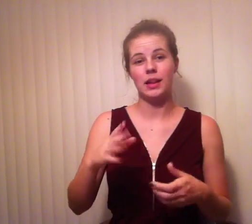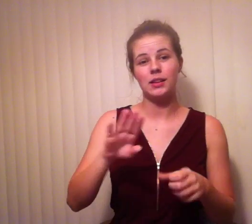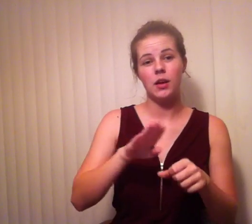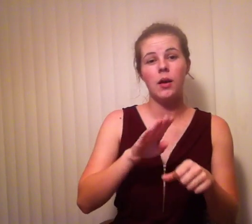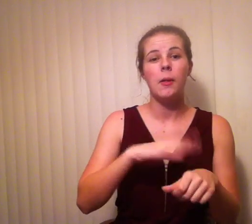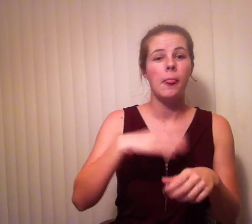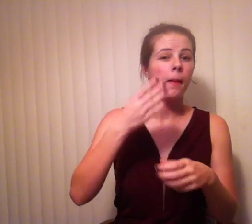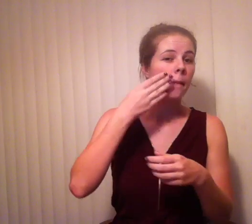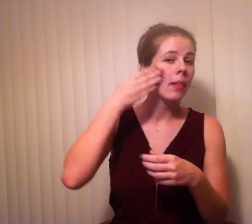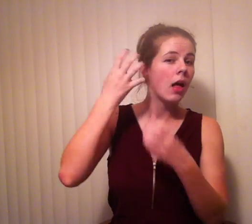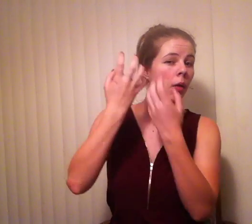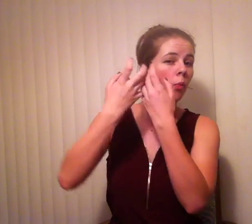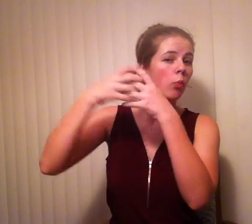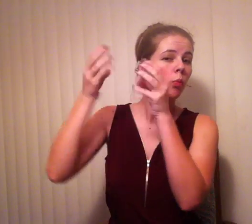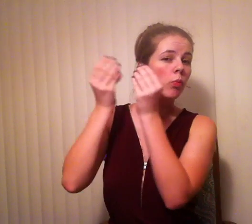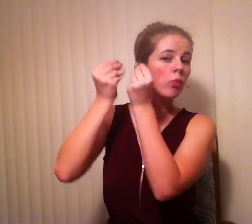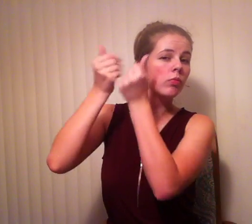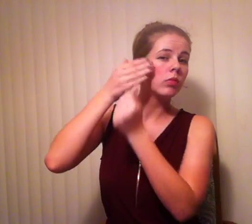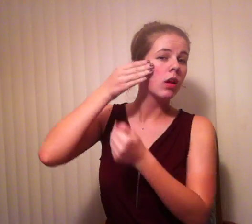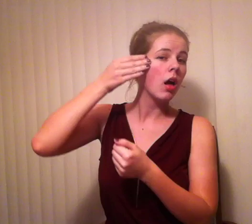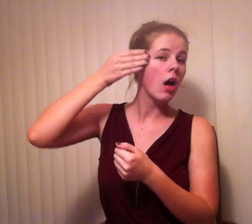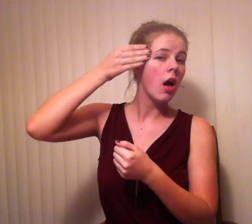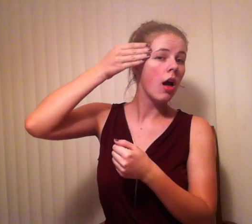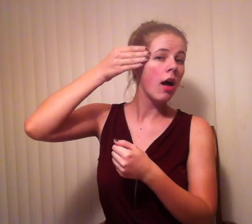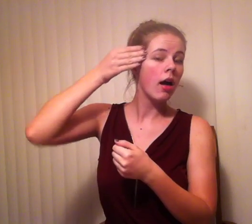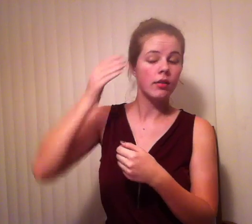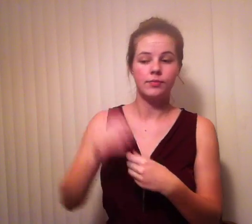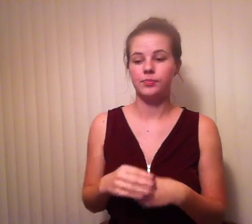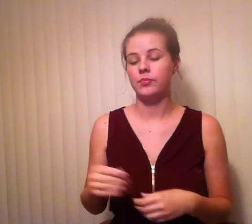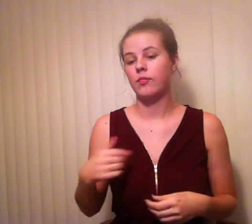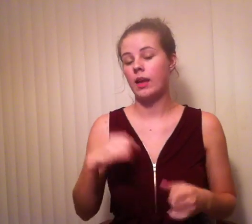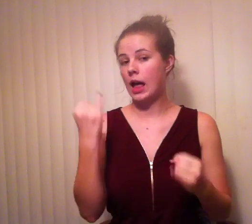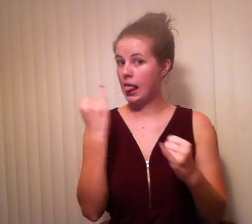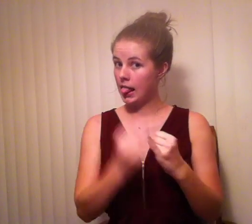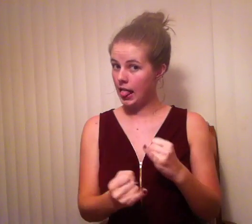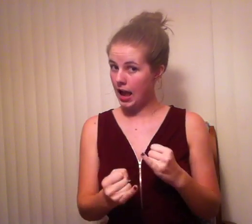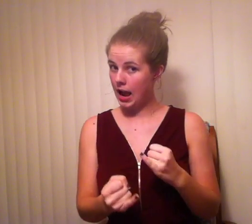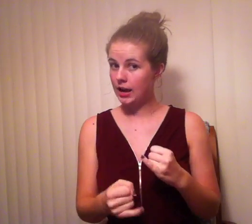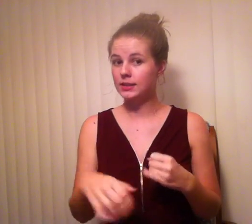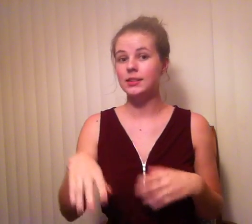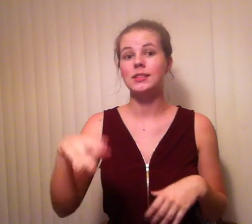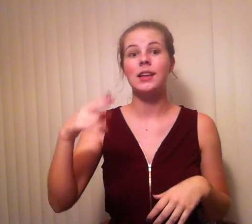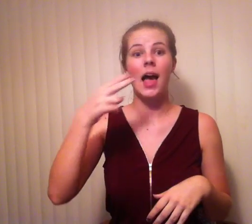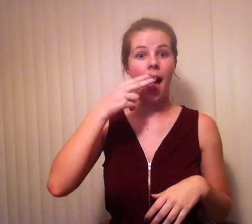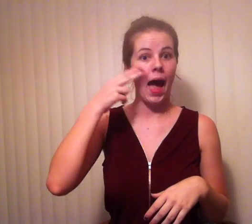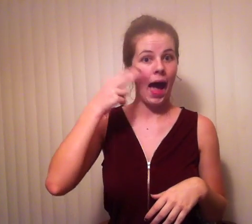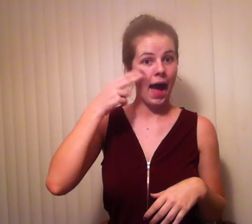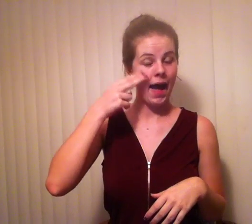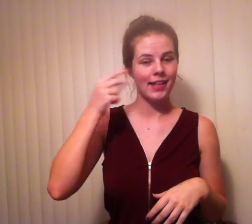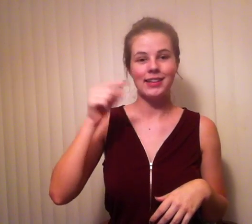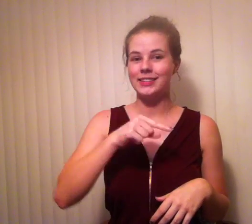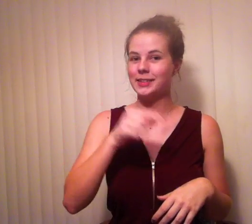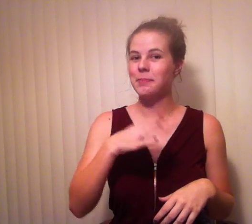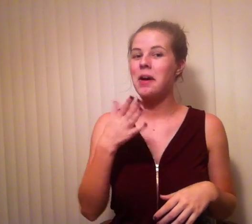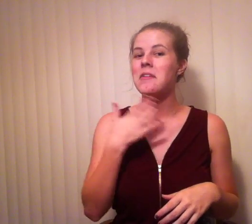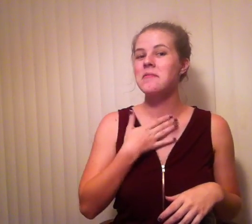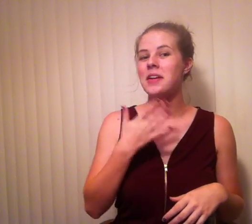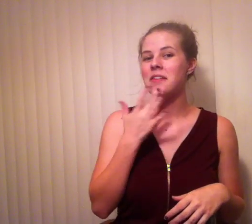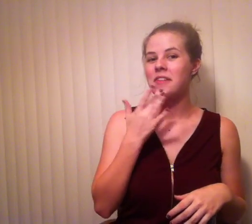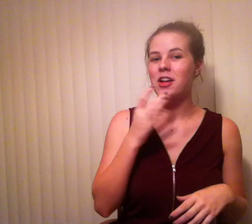the temples just by the eyebrows. And then last but not least, we are going in with highlighter, and this is one of my favorites right now. I love it. It's by Ofra,